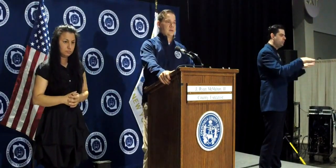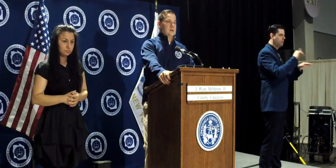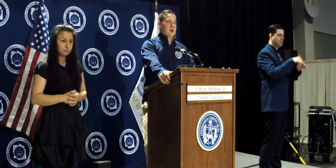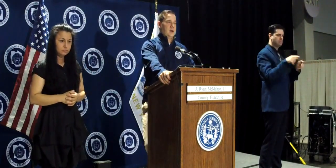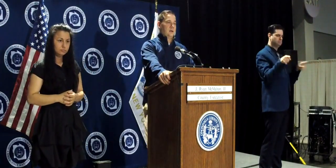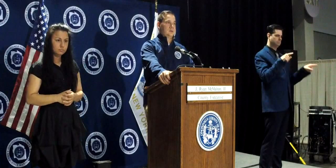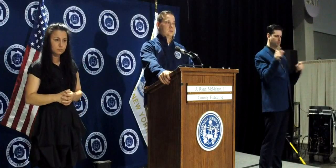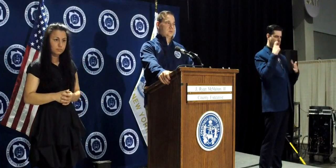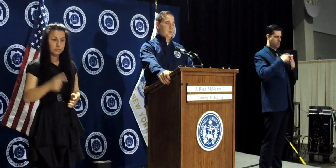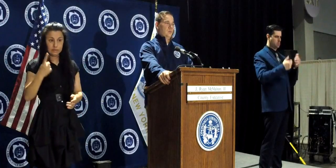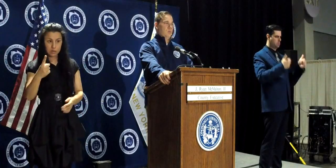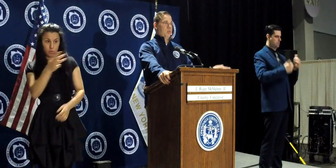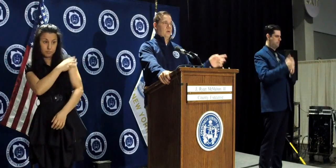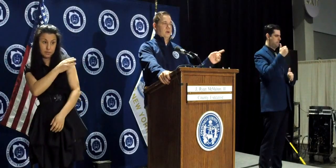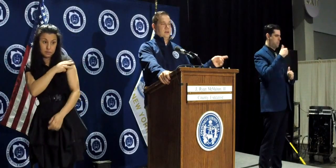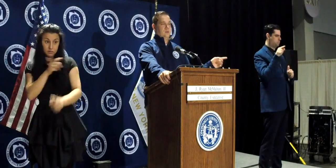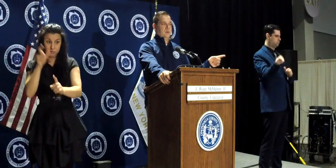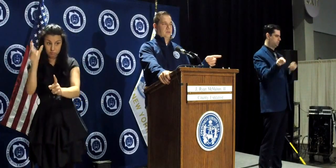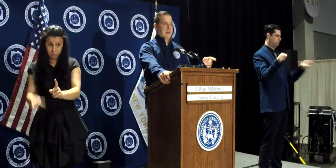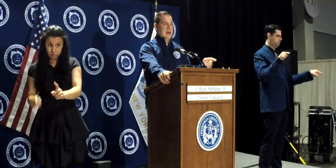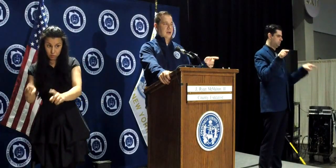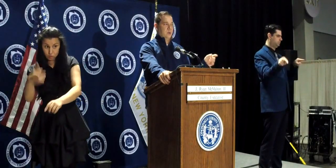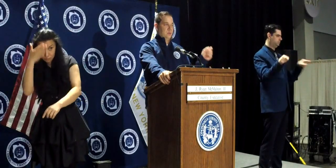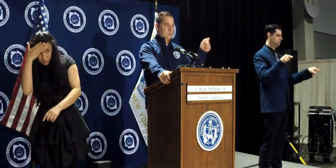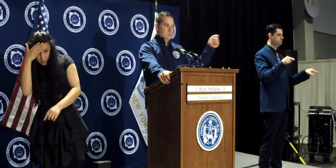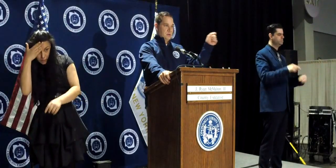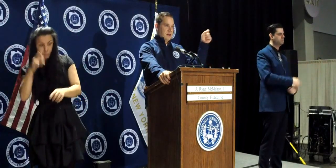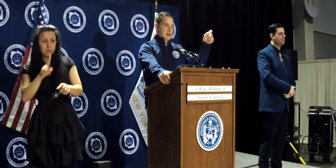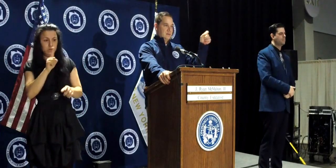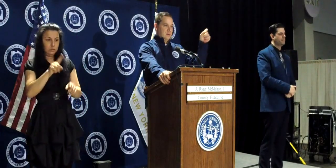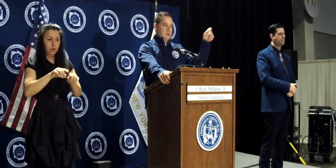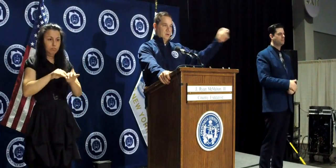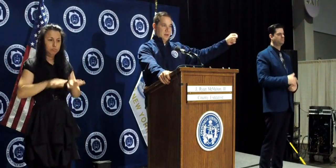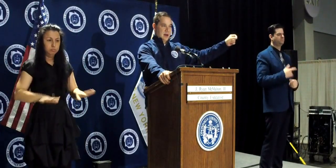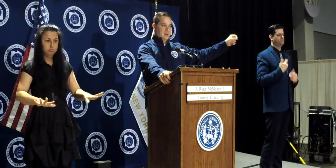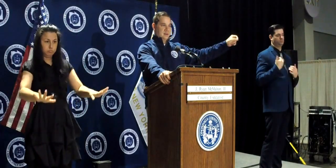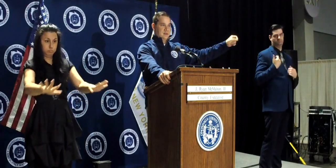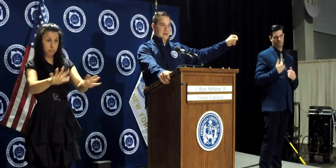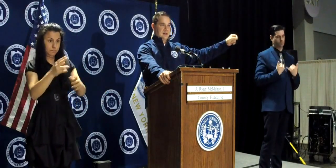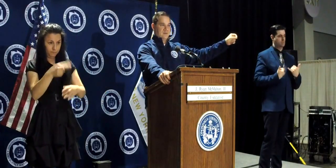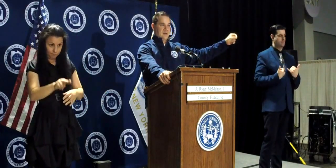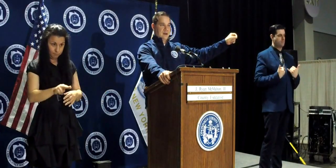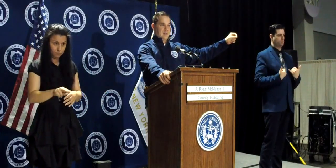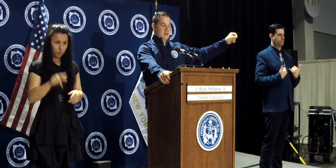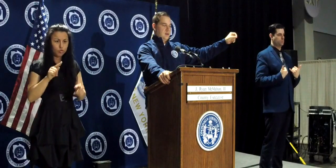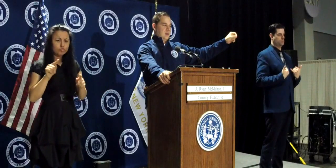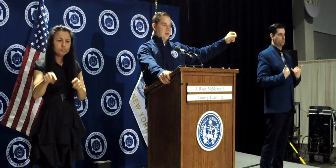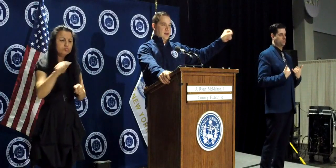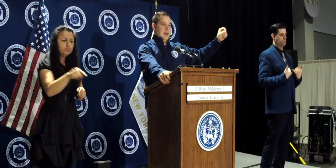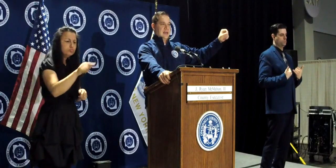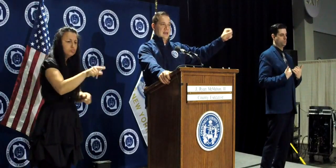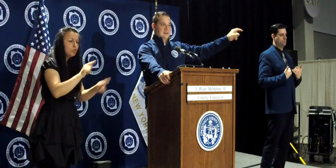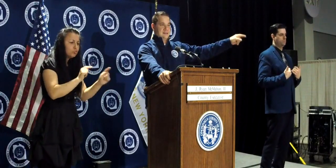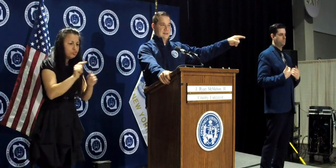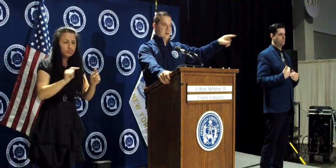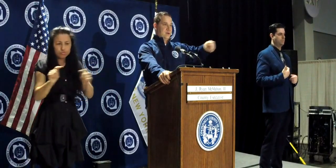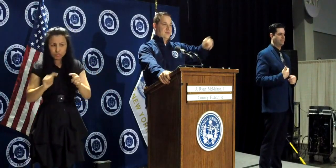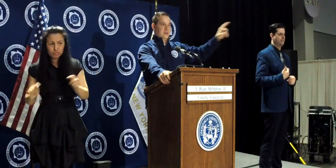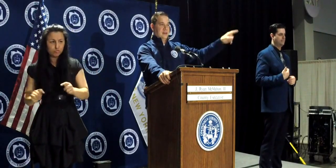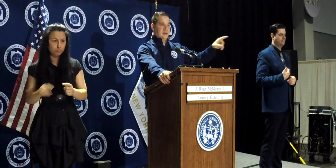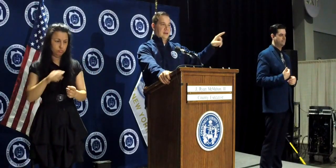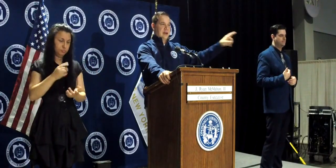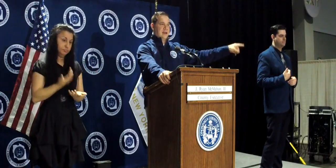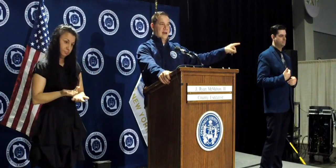cases. At one point, we had a little bit of a lag where early on they could identify 8 cases that